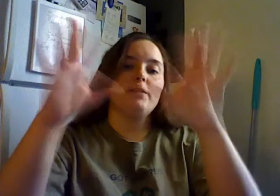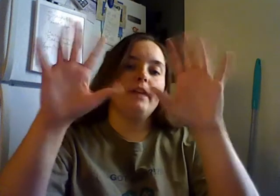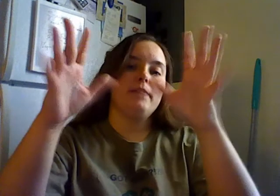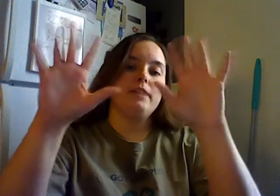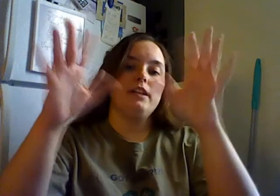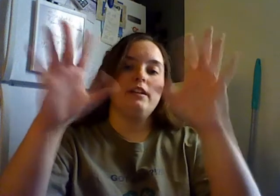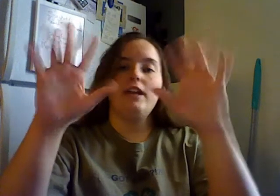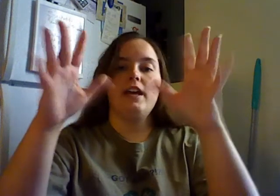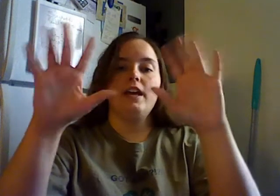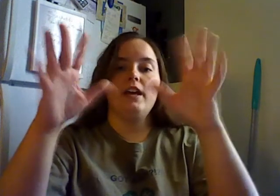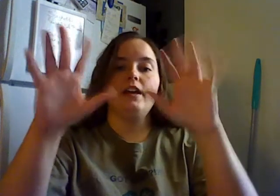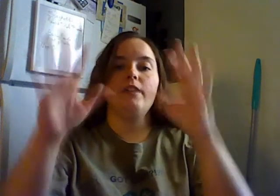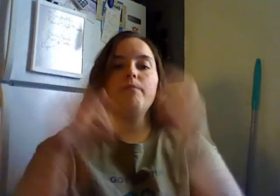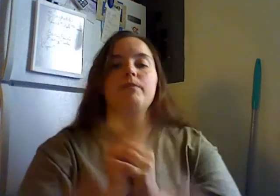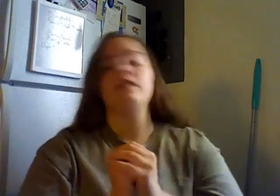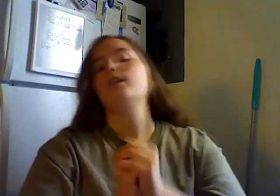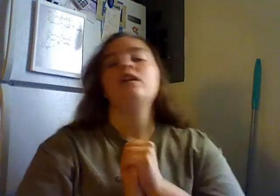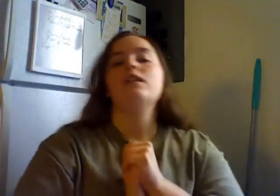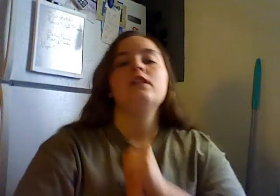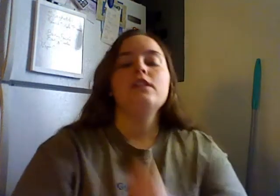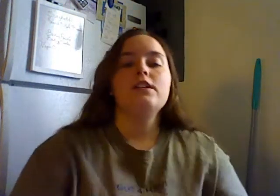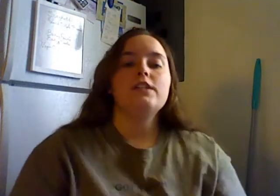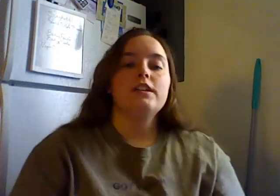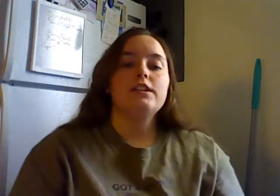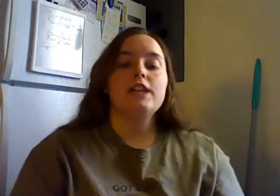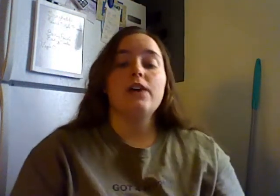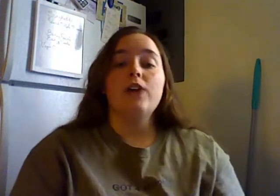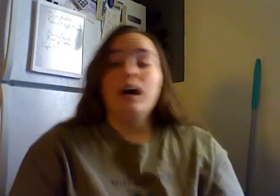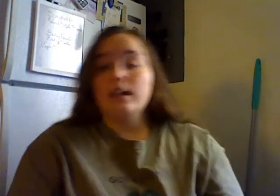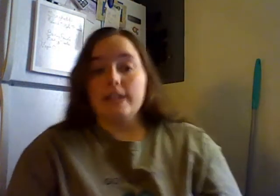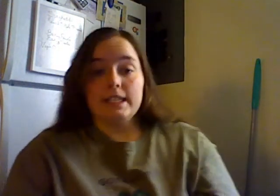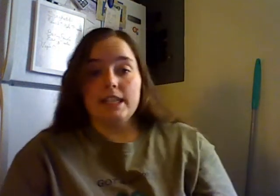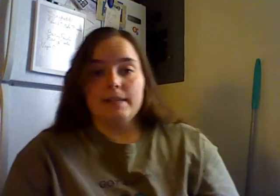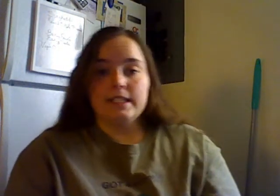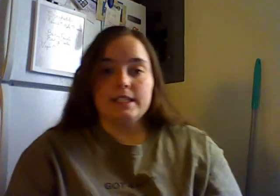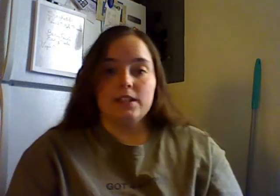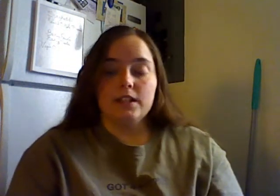applaud me, yay! So, that's the ABC song.